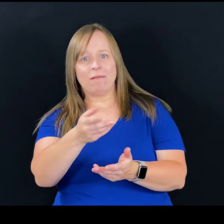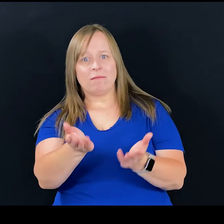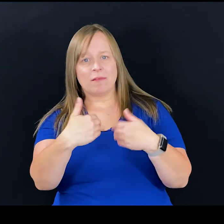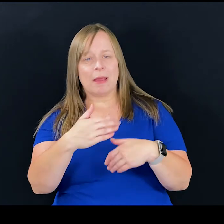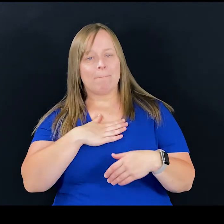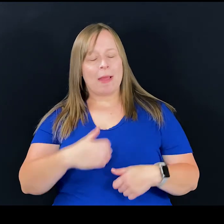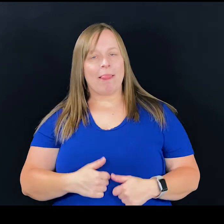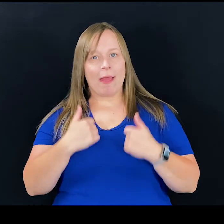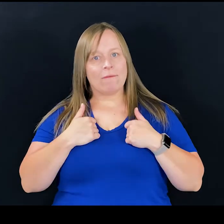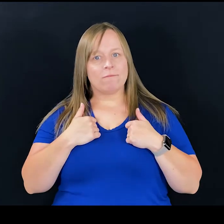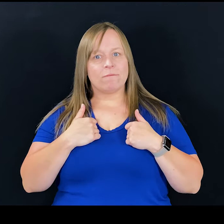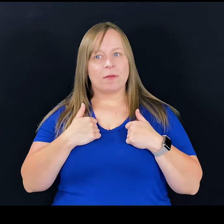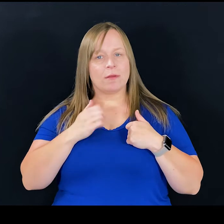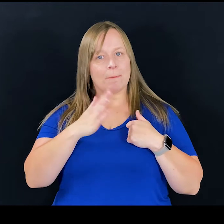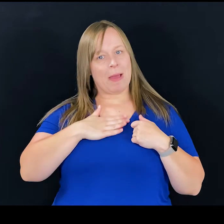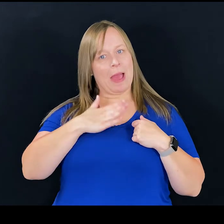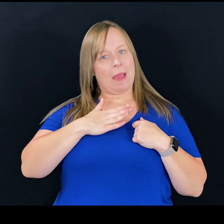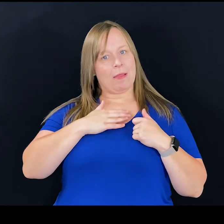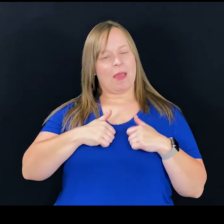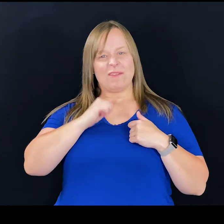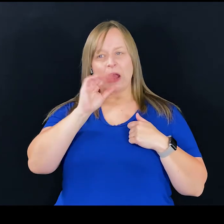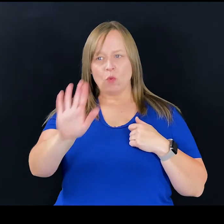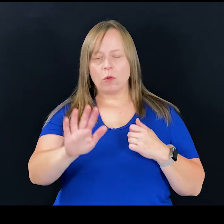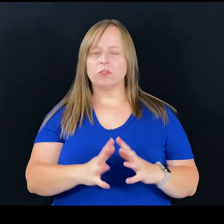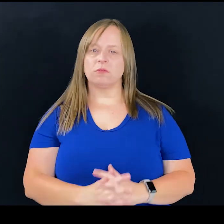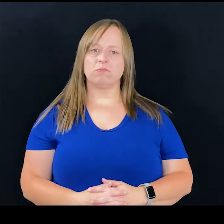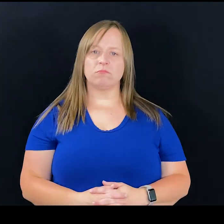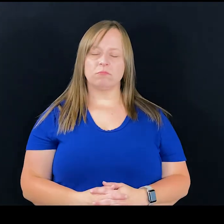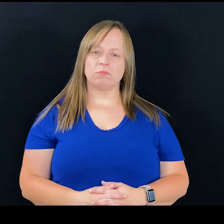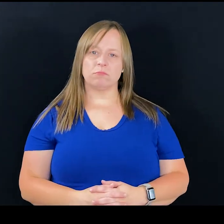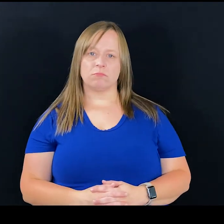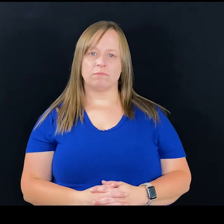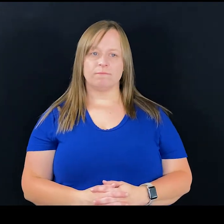say, hey, this is my life, not yours, mine.